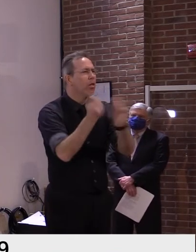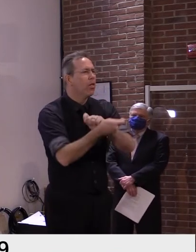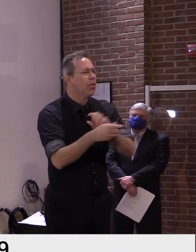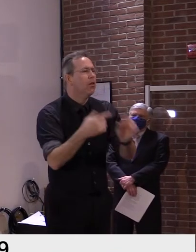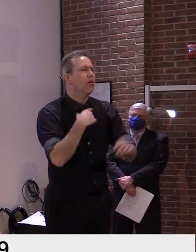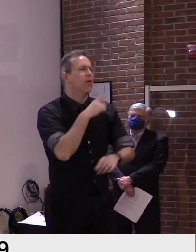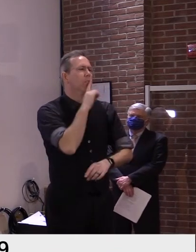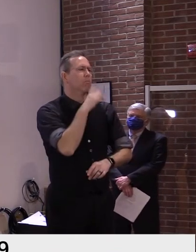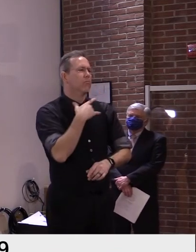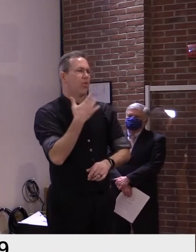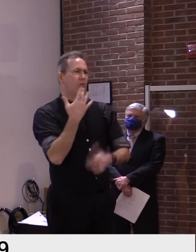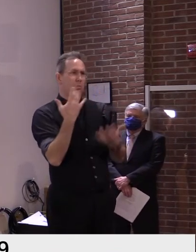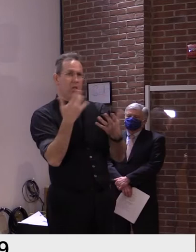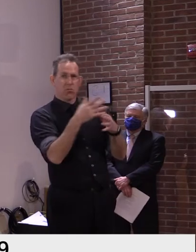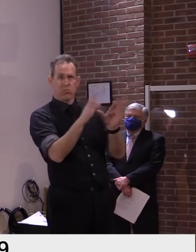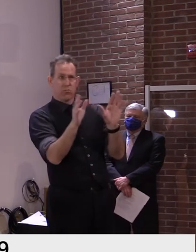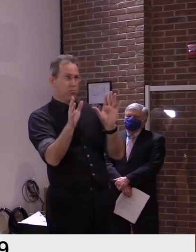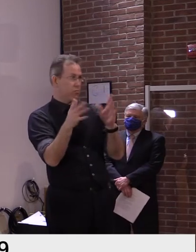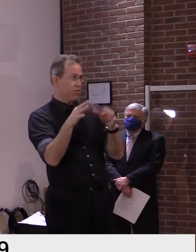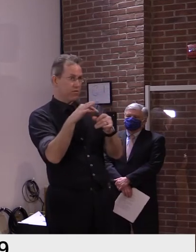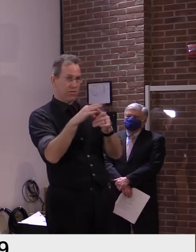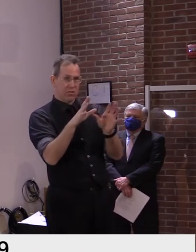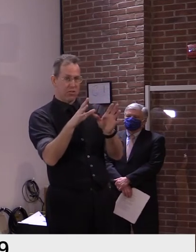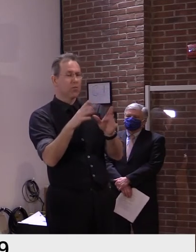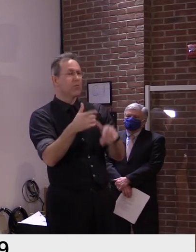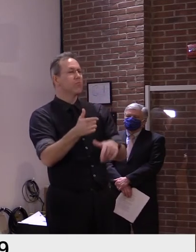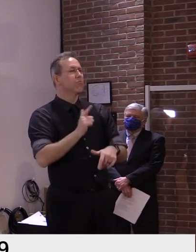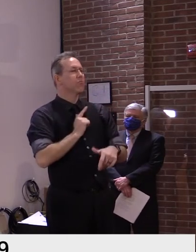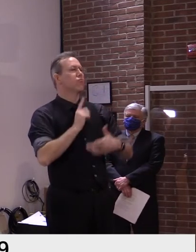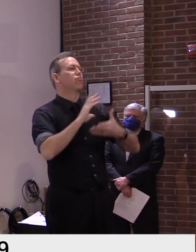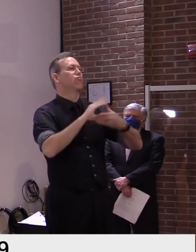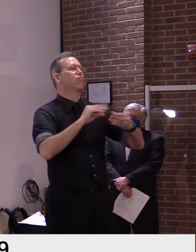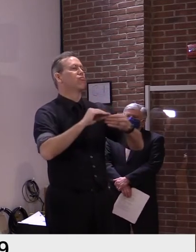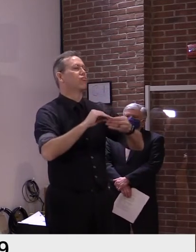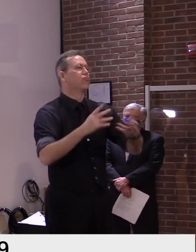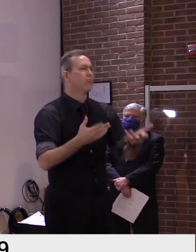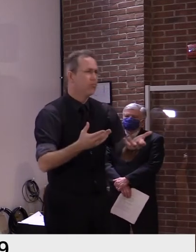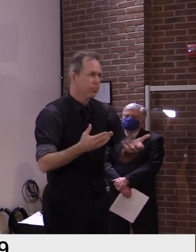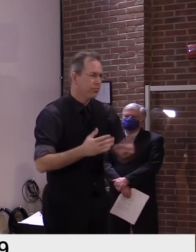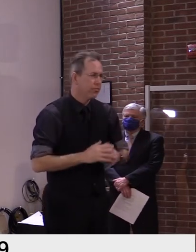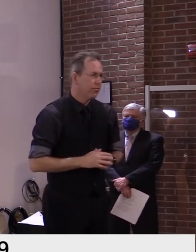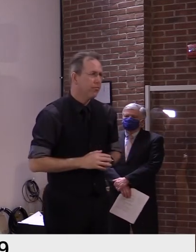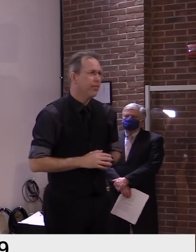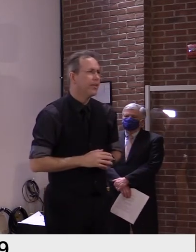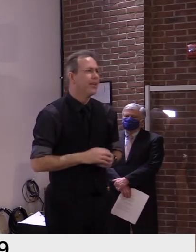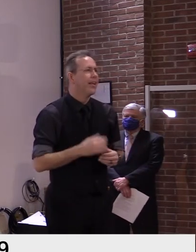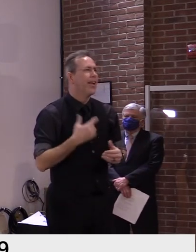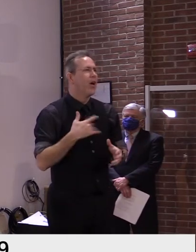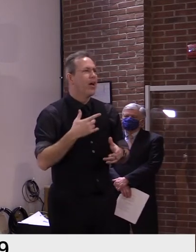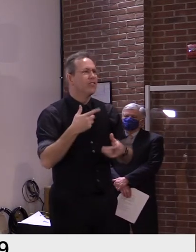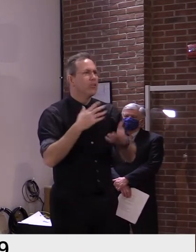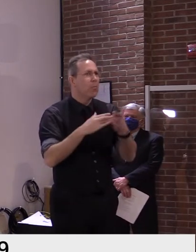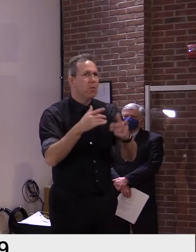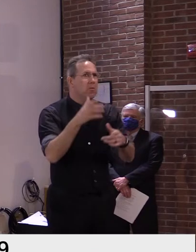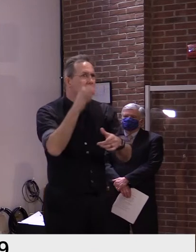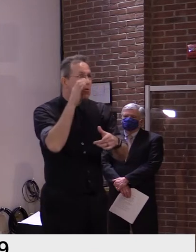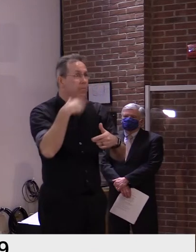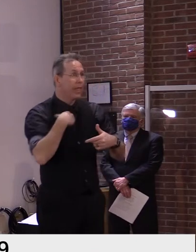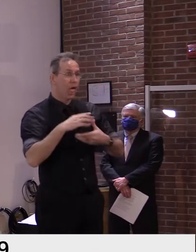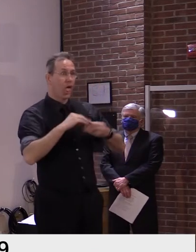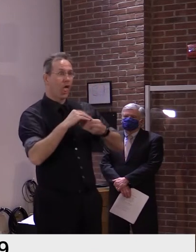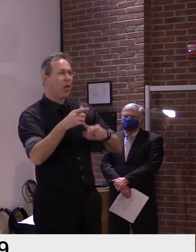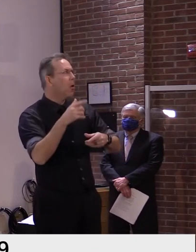vote. Just not to influence one way or the other. Same holds true here.